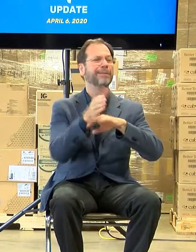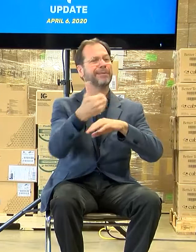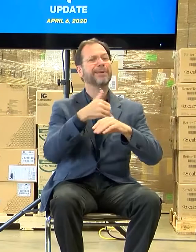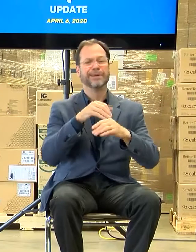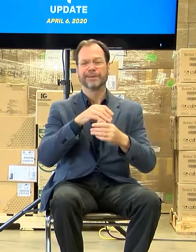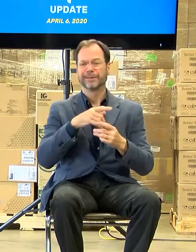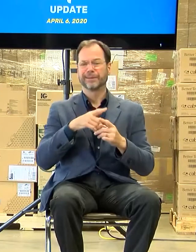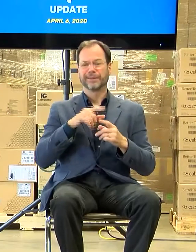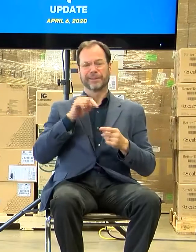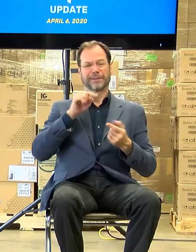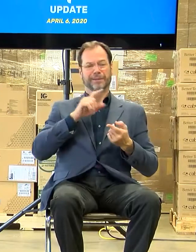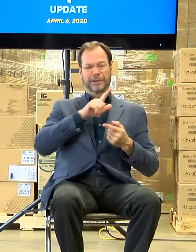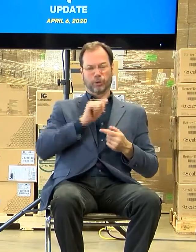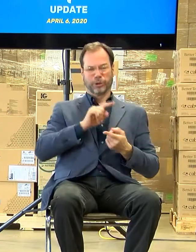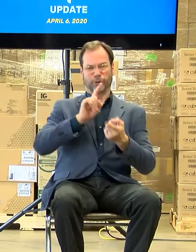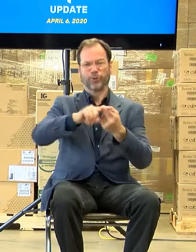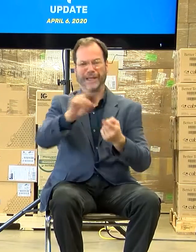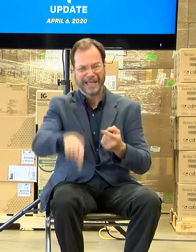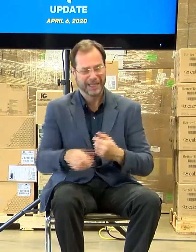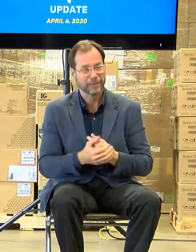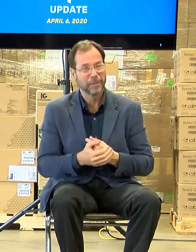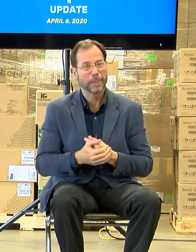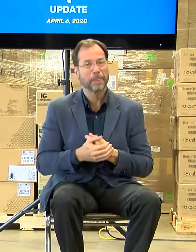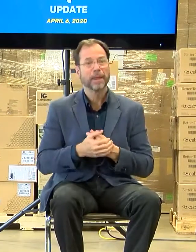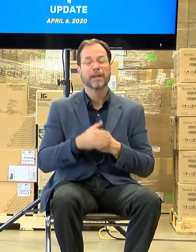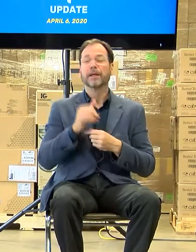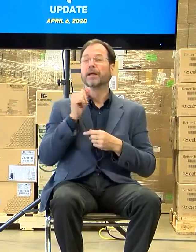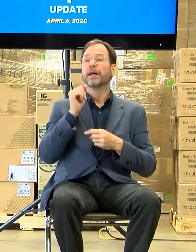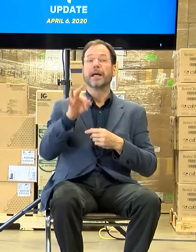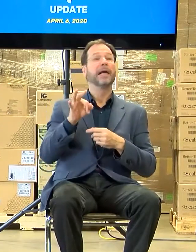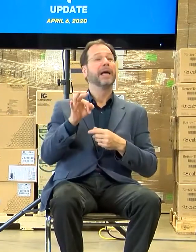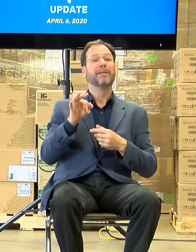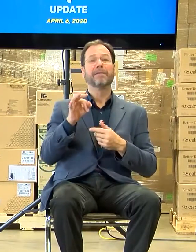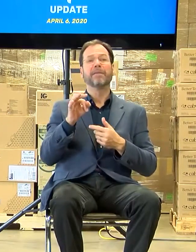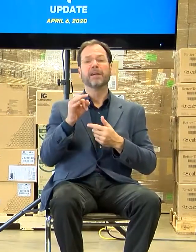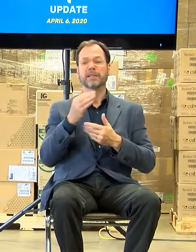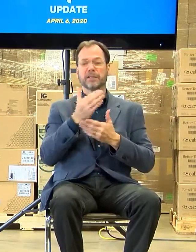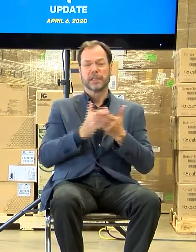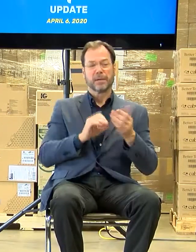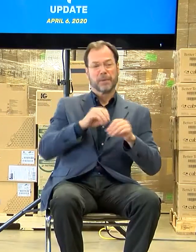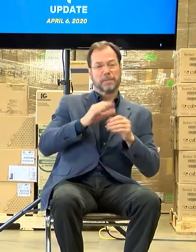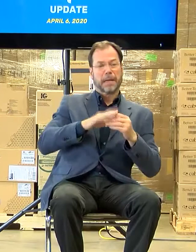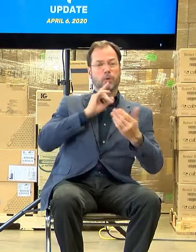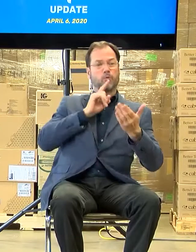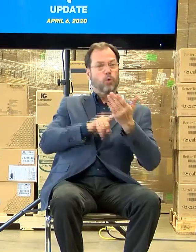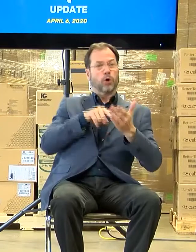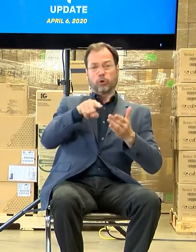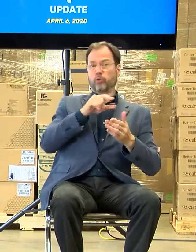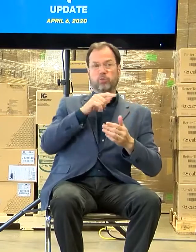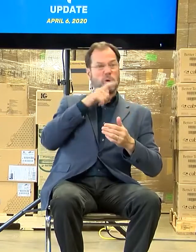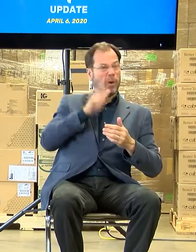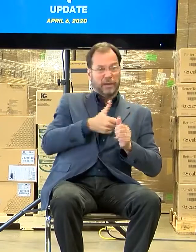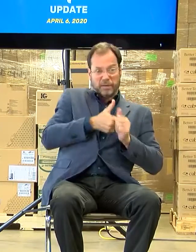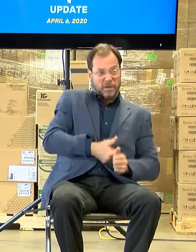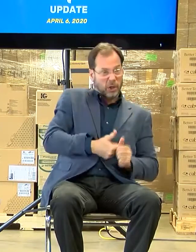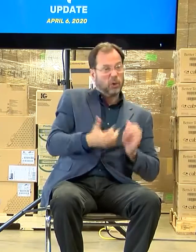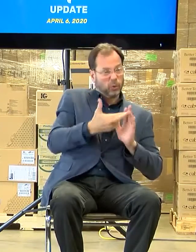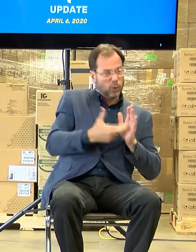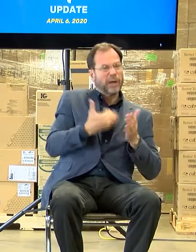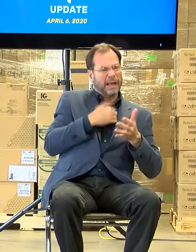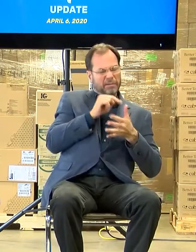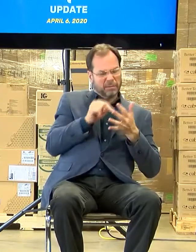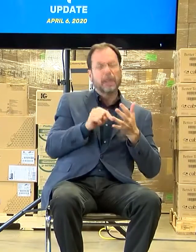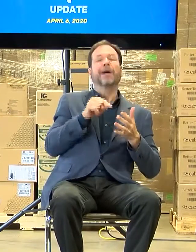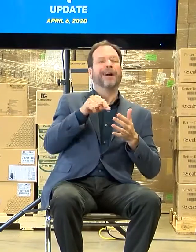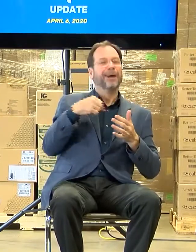of Texas. So unless you are exempted by the items that were in my executive order, you will be pulled over